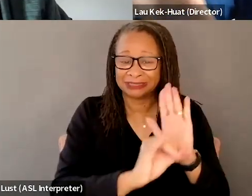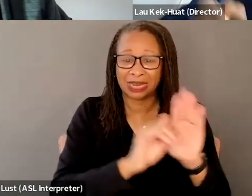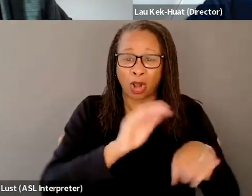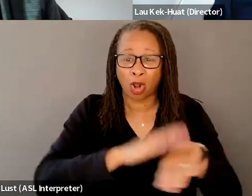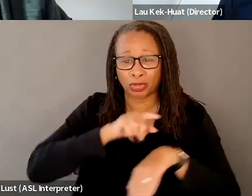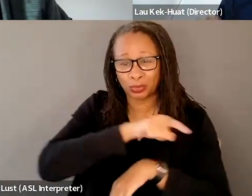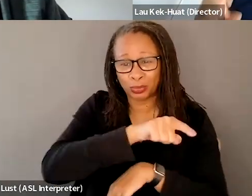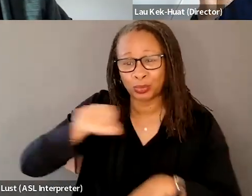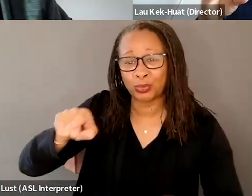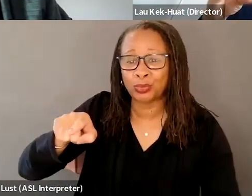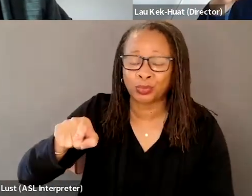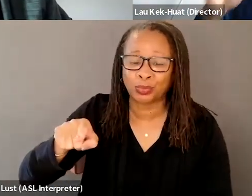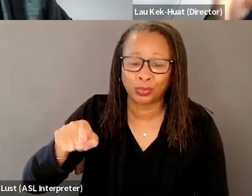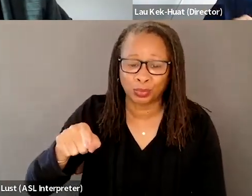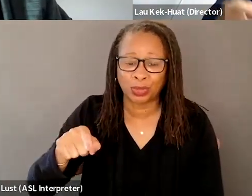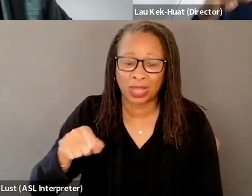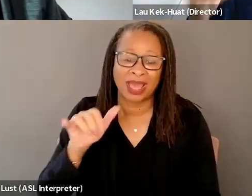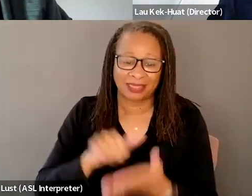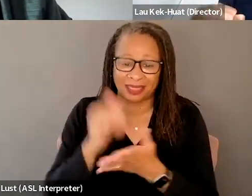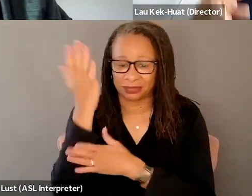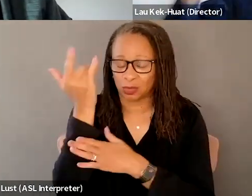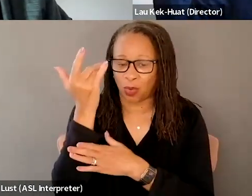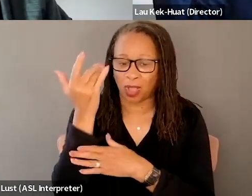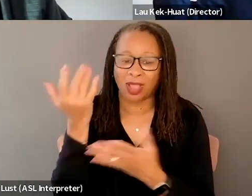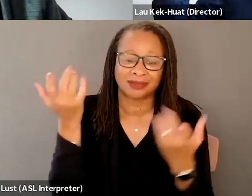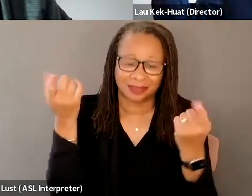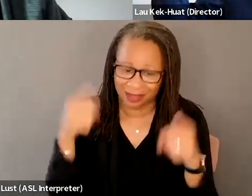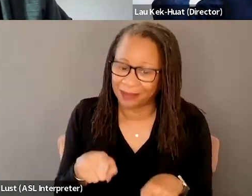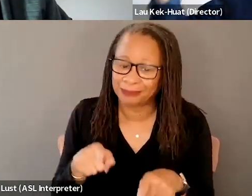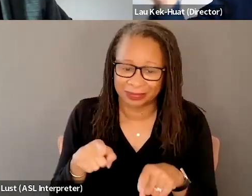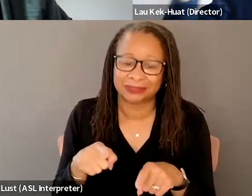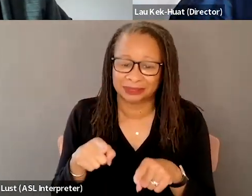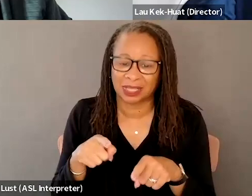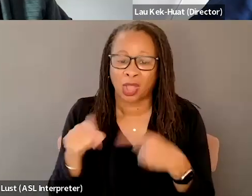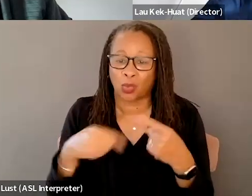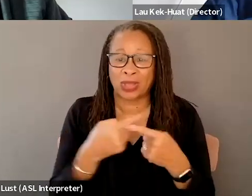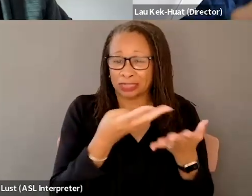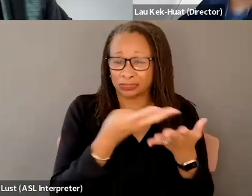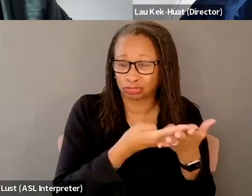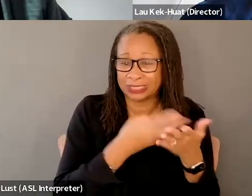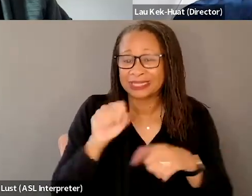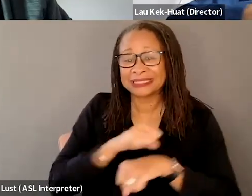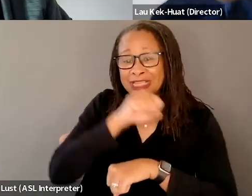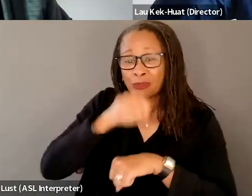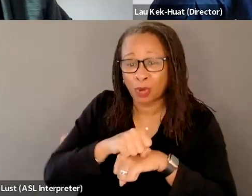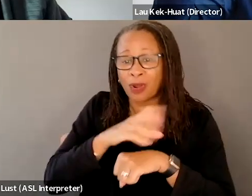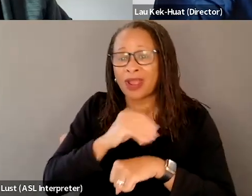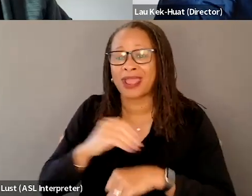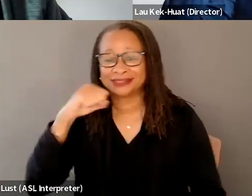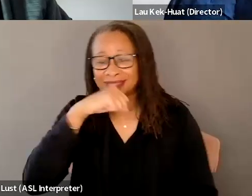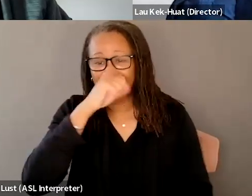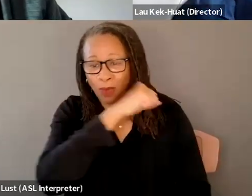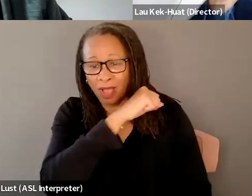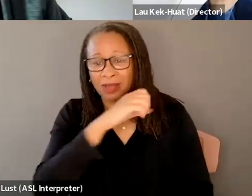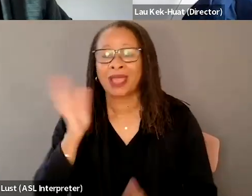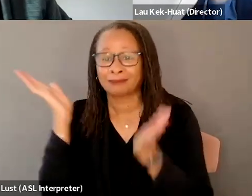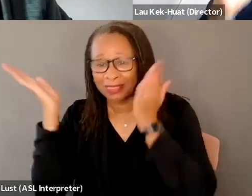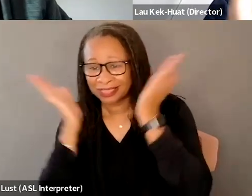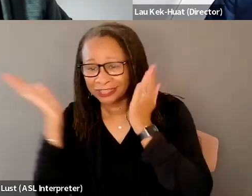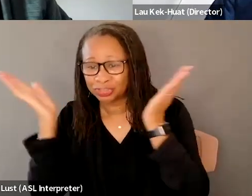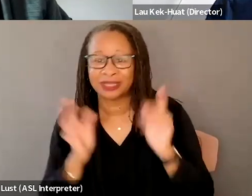you. And this is what happened when I screened it in Singapore and Taiwan and Malaysia